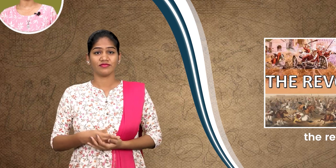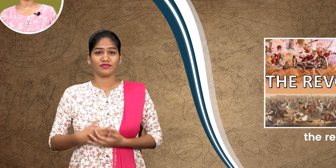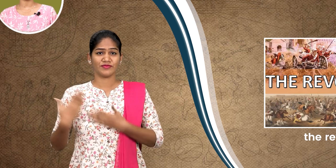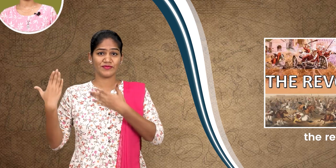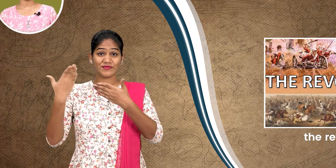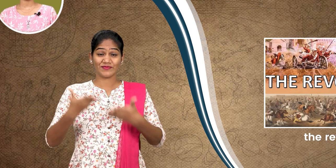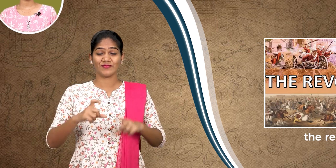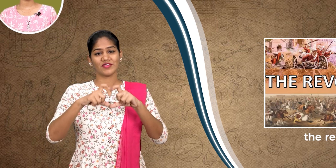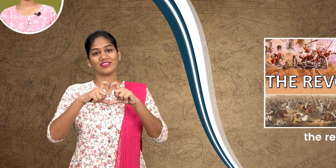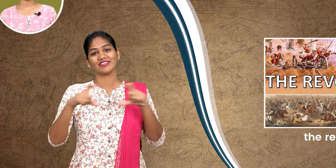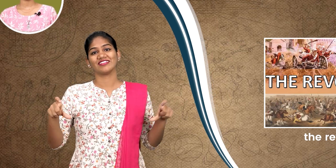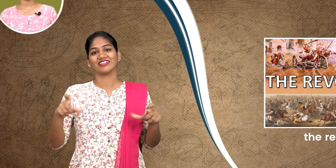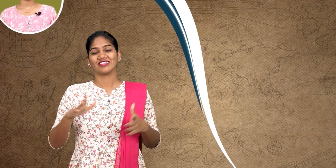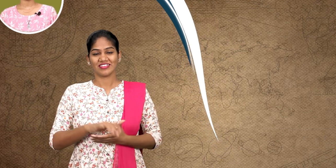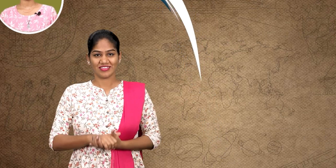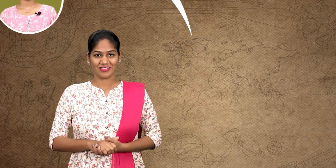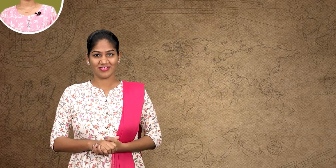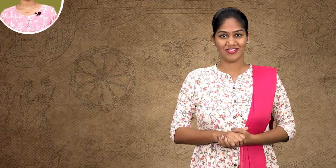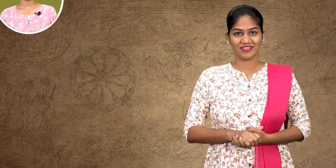evident.